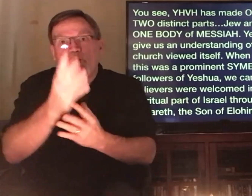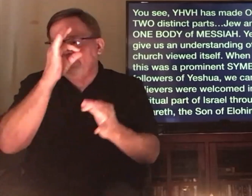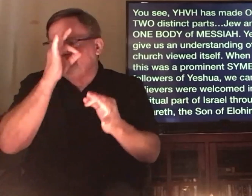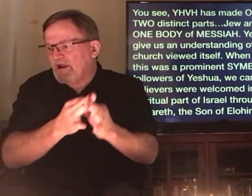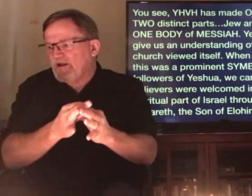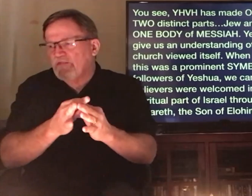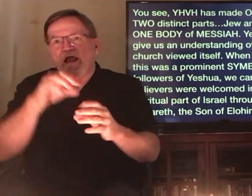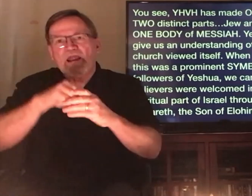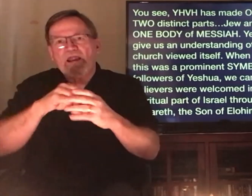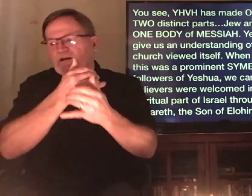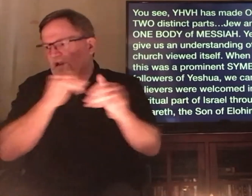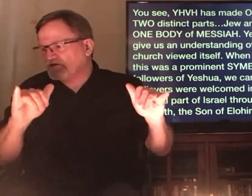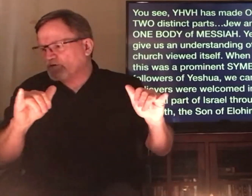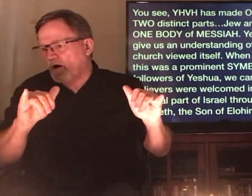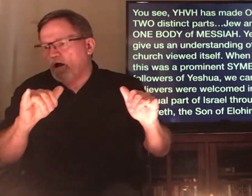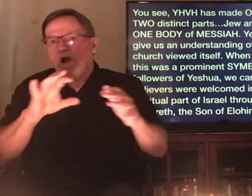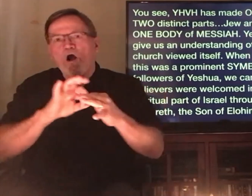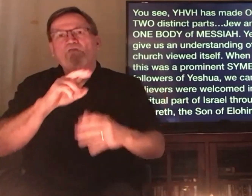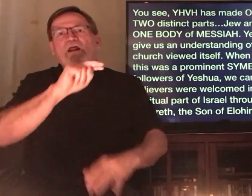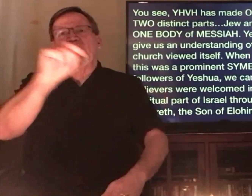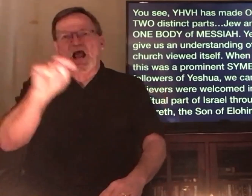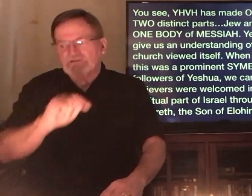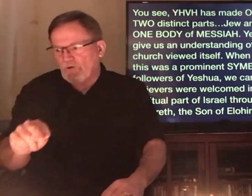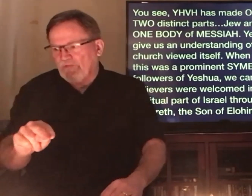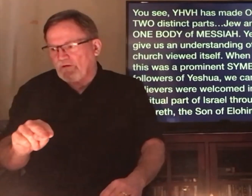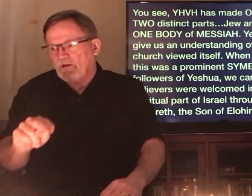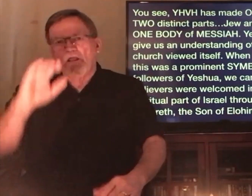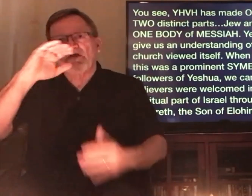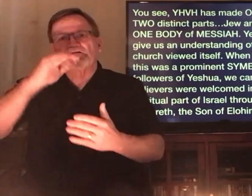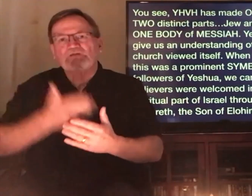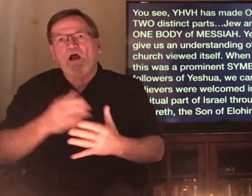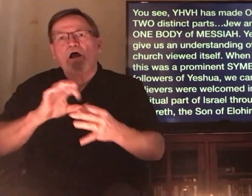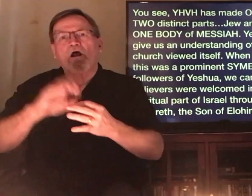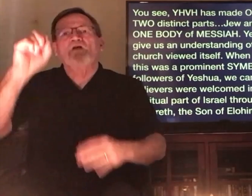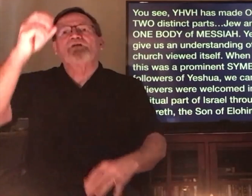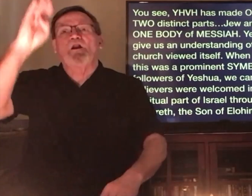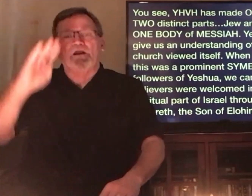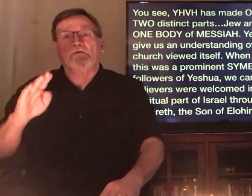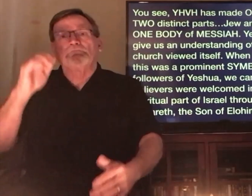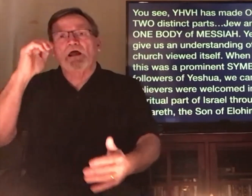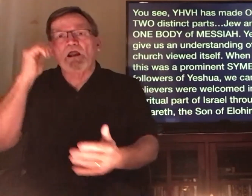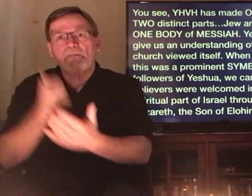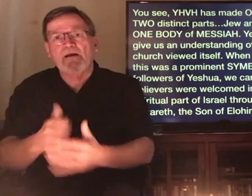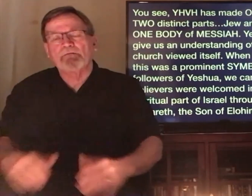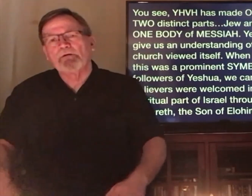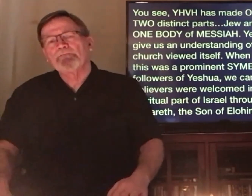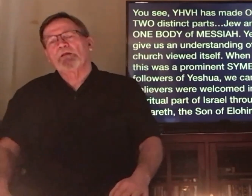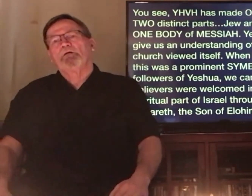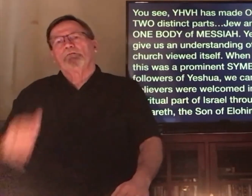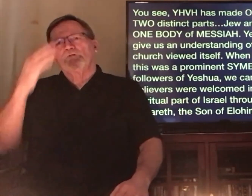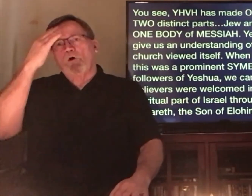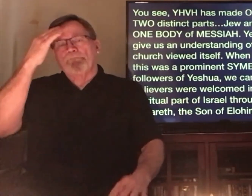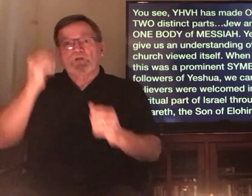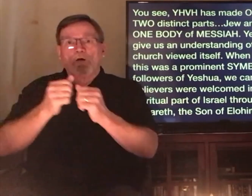You see, Yahweh has made one new man, people,